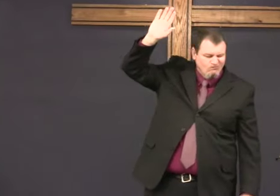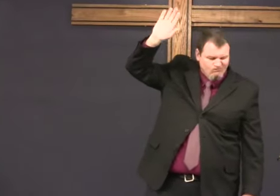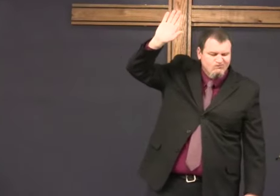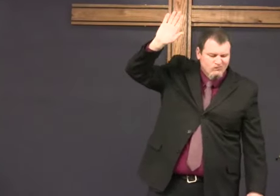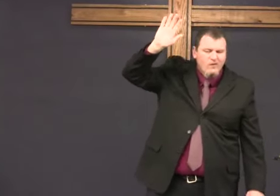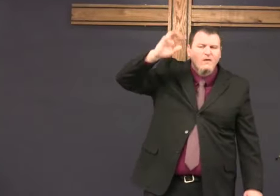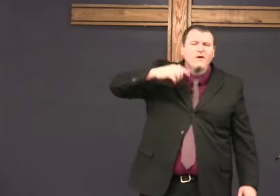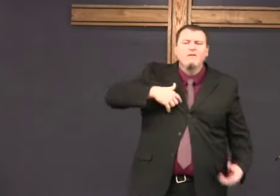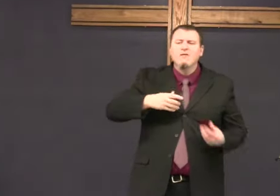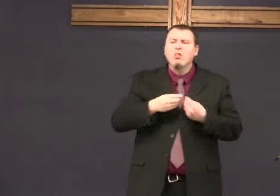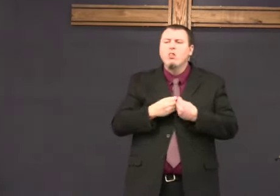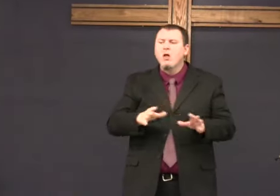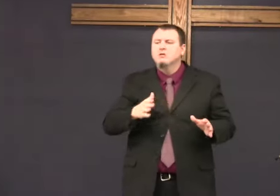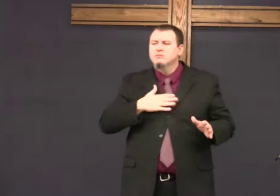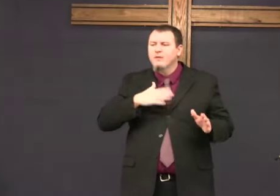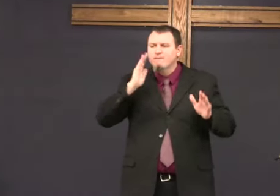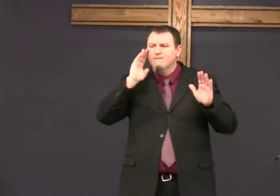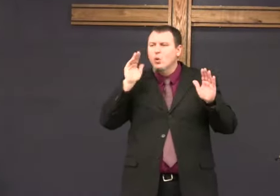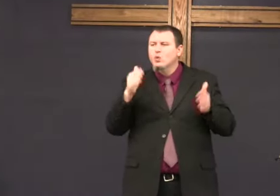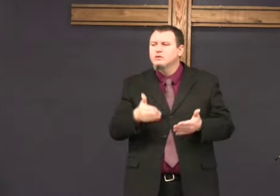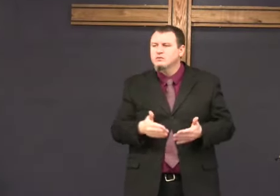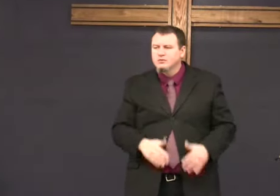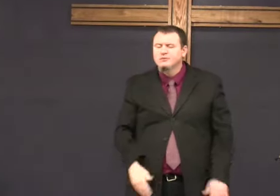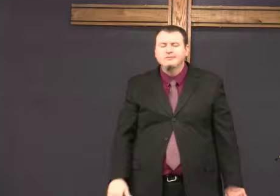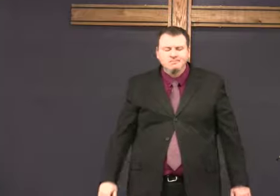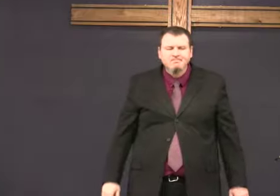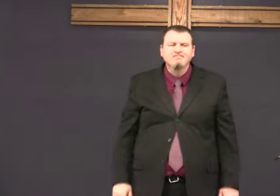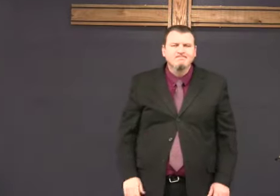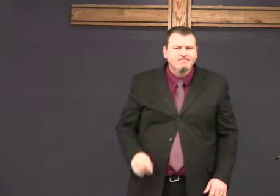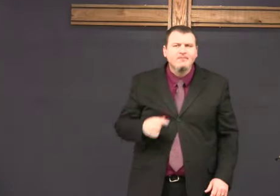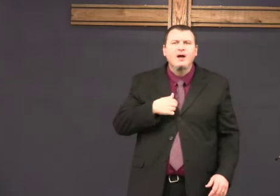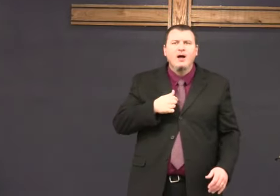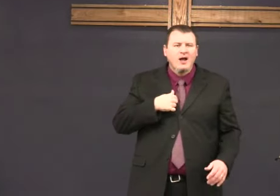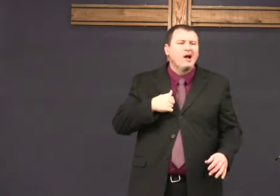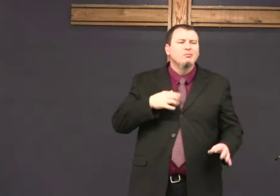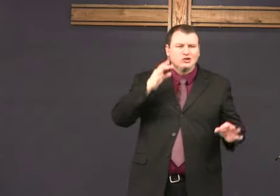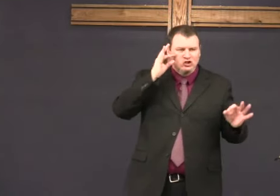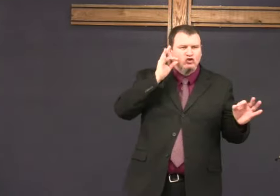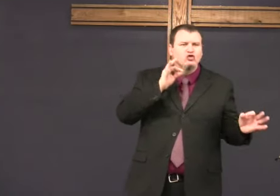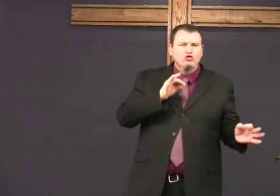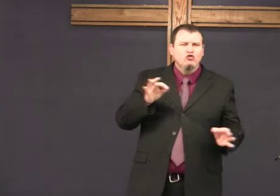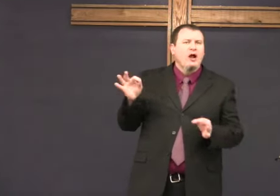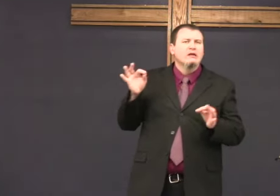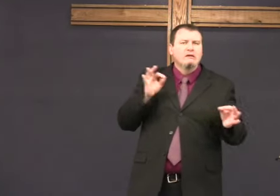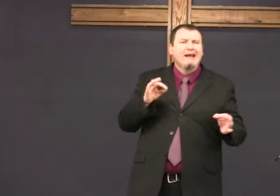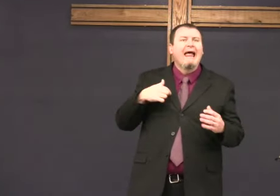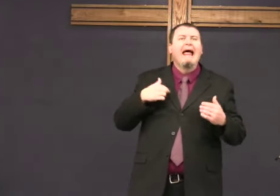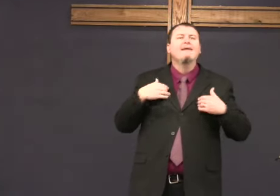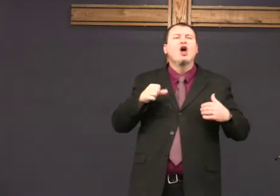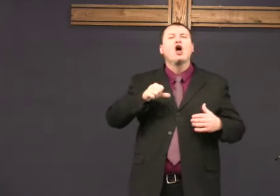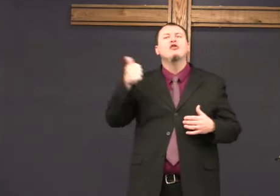Maybe you're here today and you're saying, you know, I've lost my focus. I am